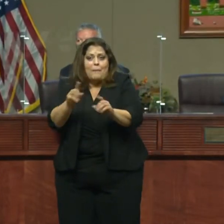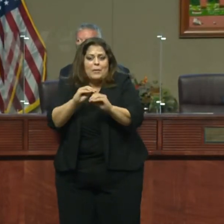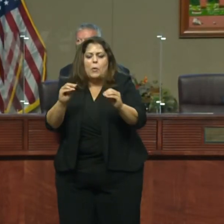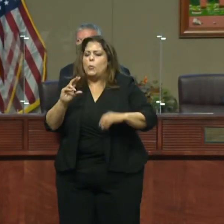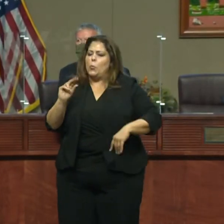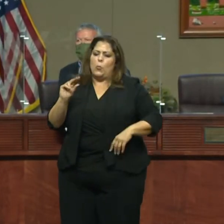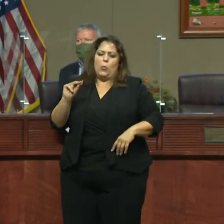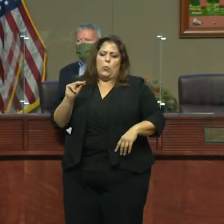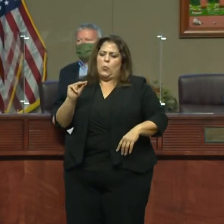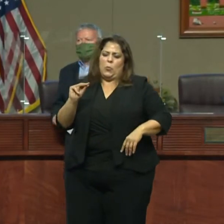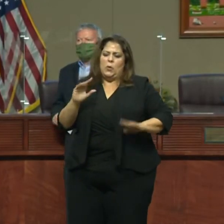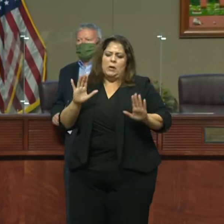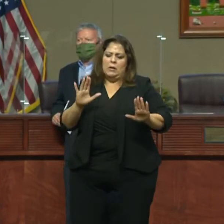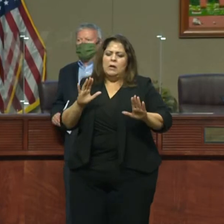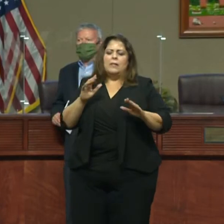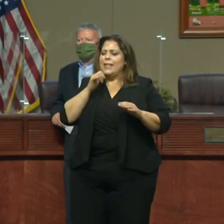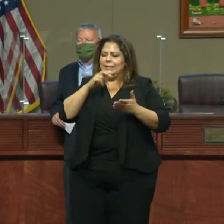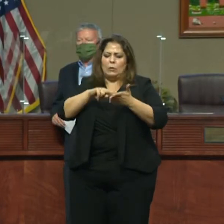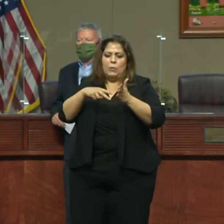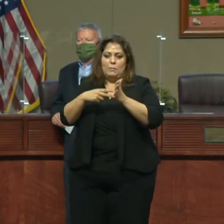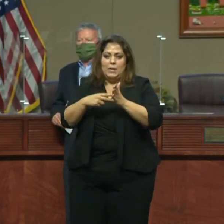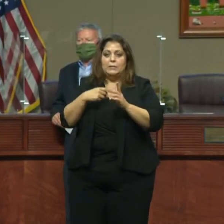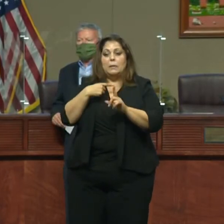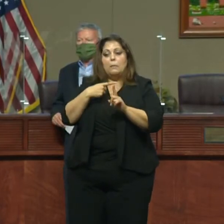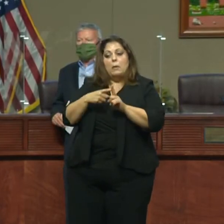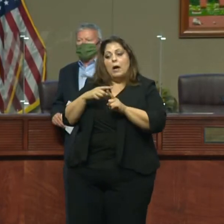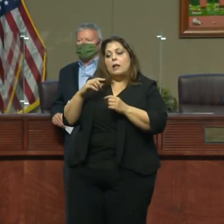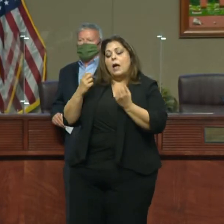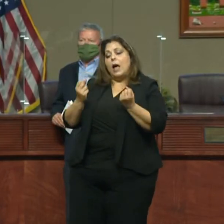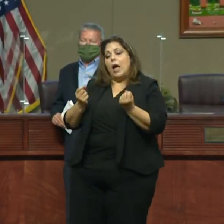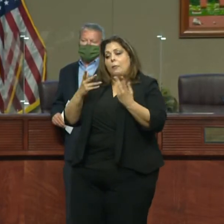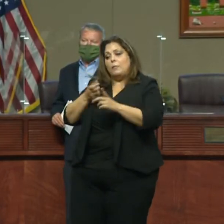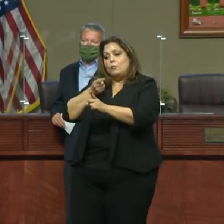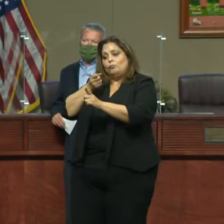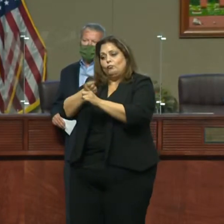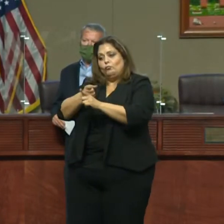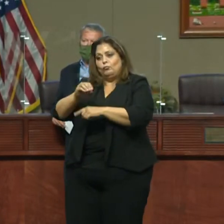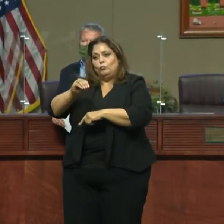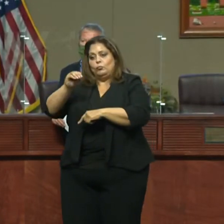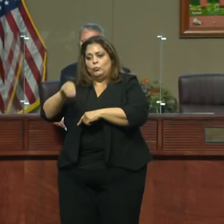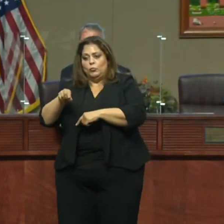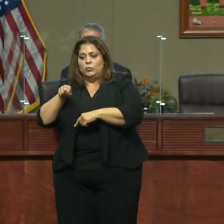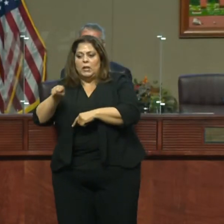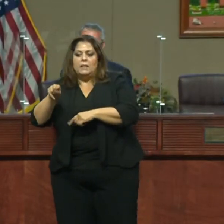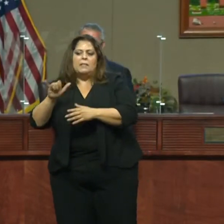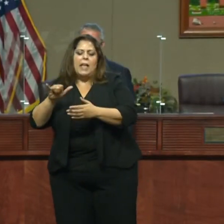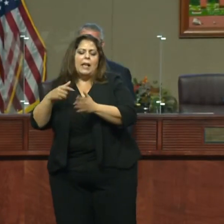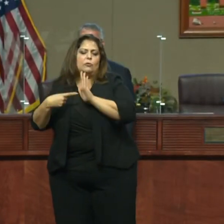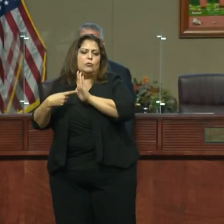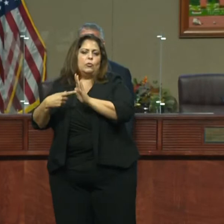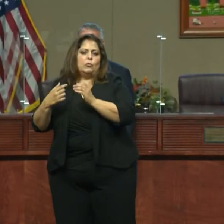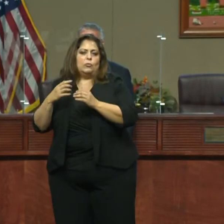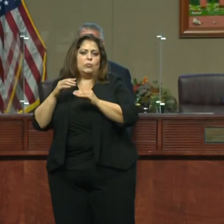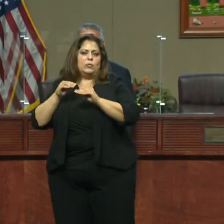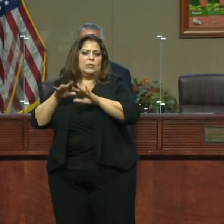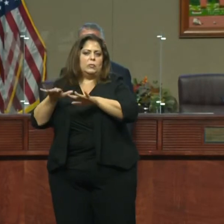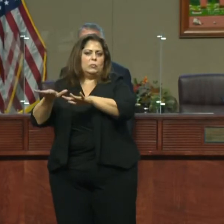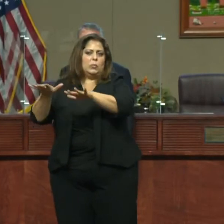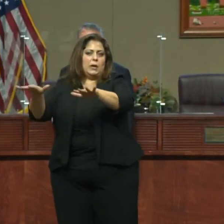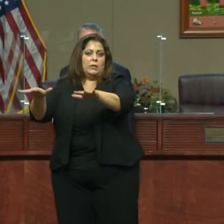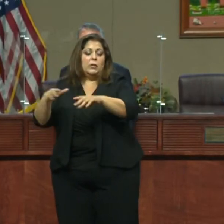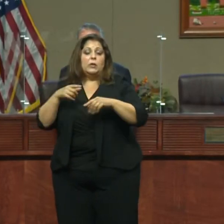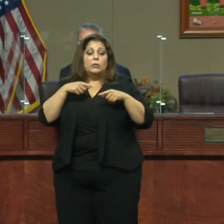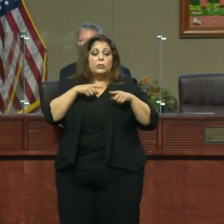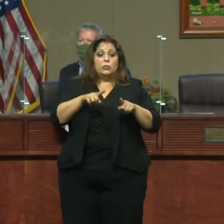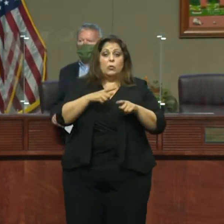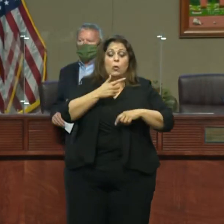so the percent positivity is one indication of the amount of transmission that is occurring in our community. So while we increase the